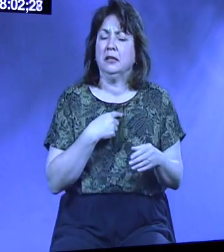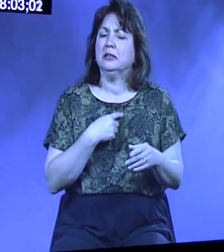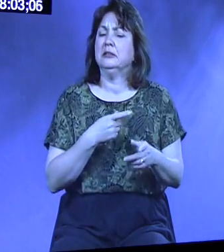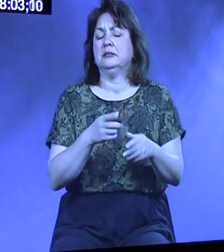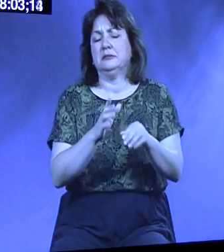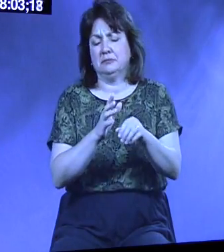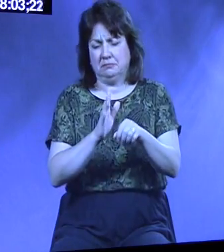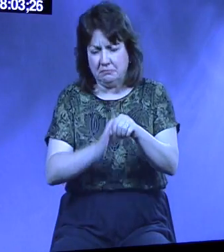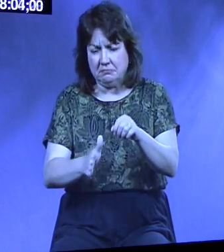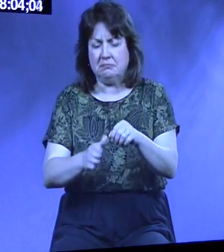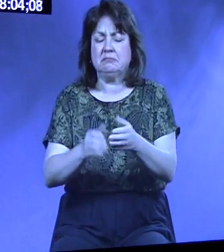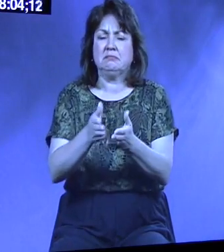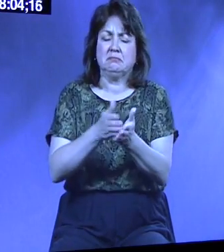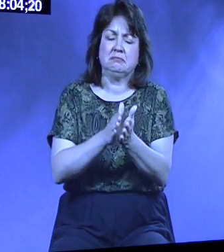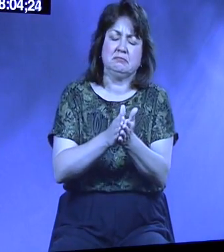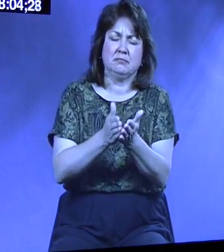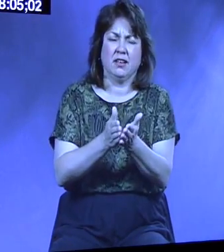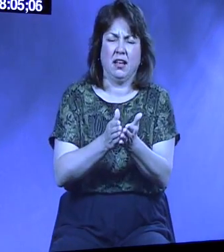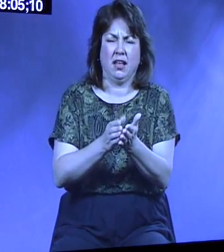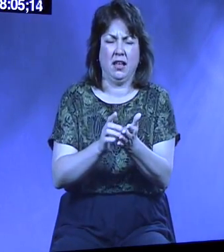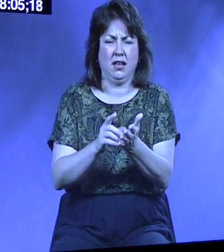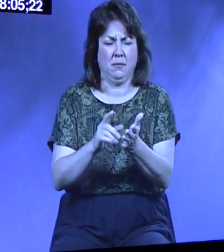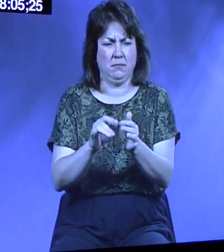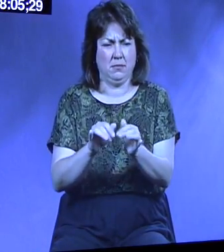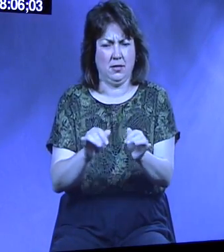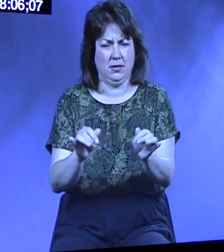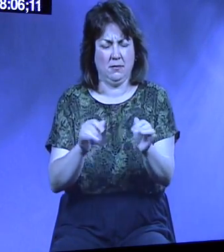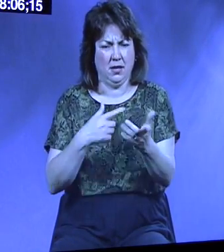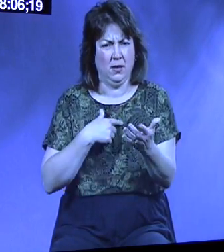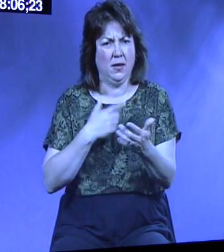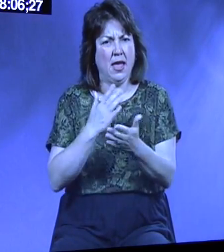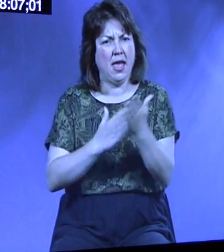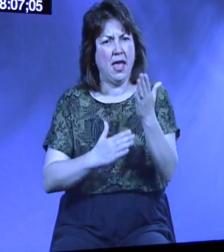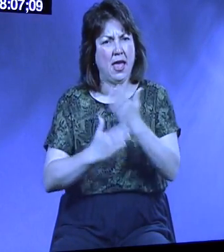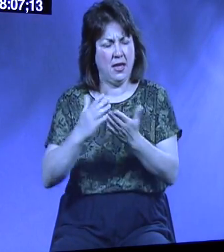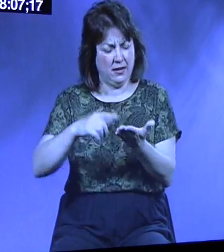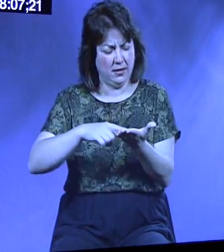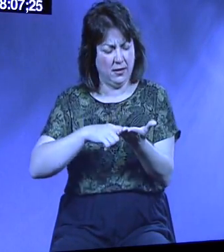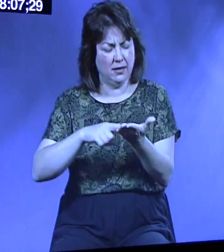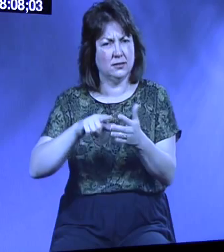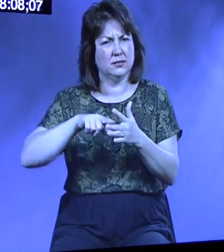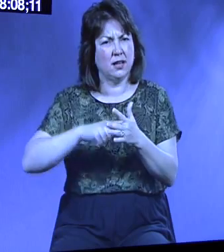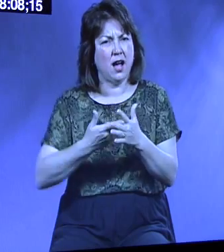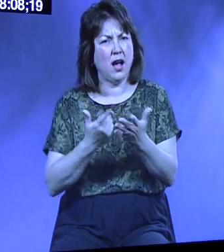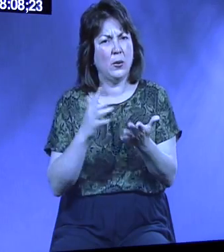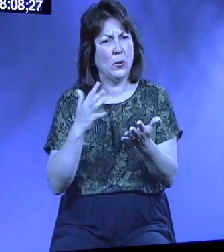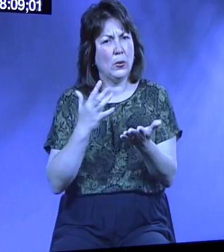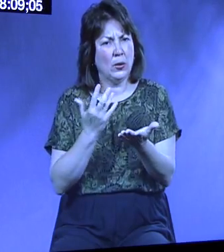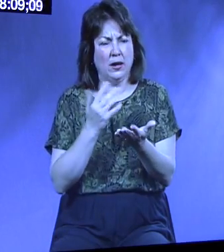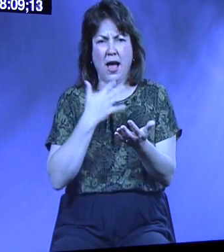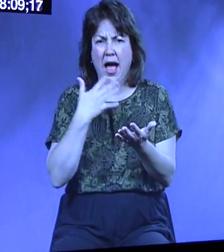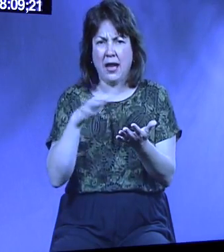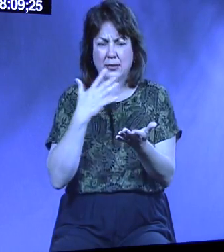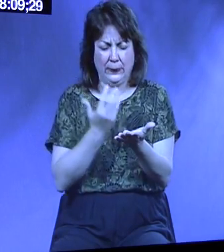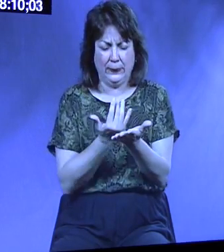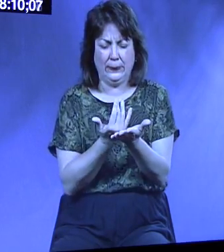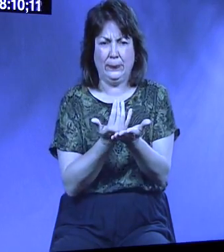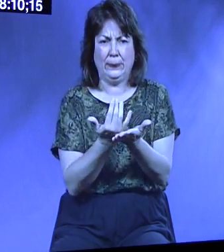big pile of them. And I was in the middle of cutting one of them when I realized my hands had started to feel